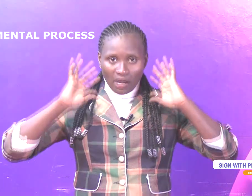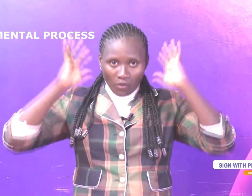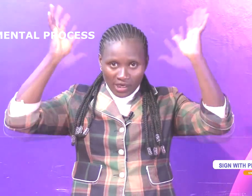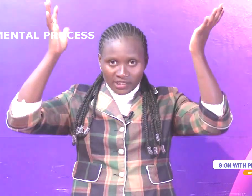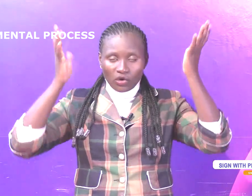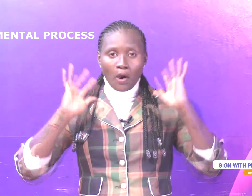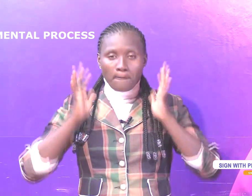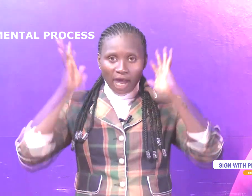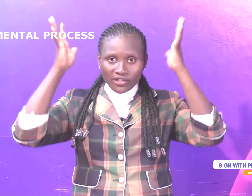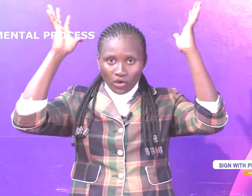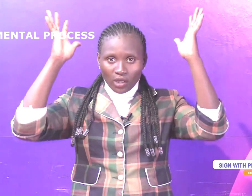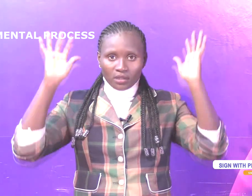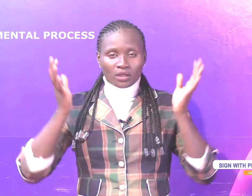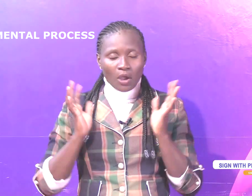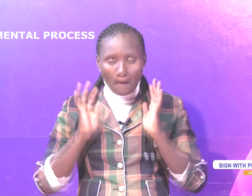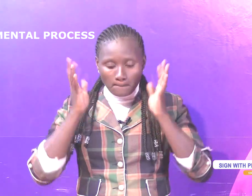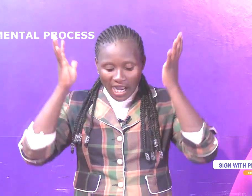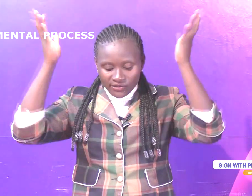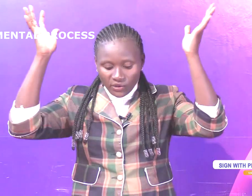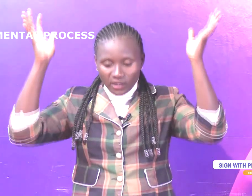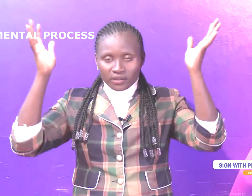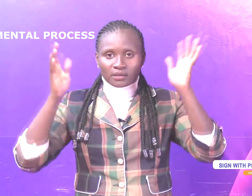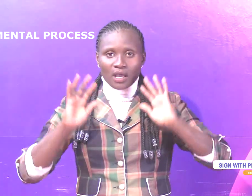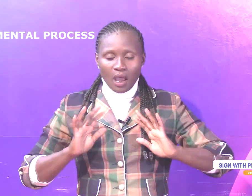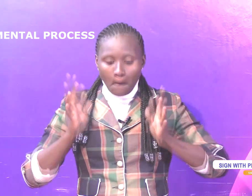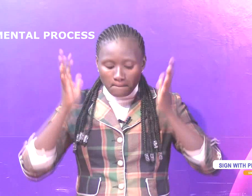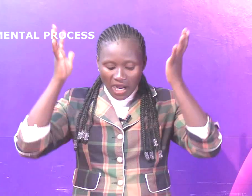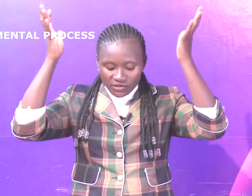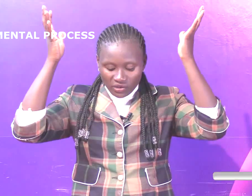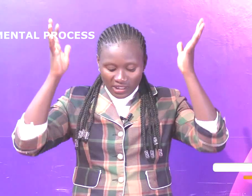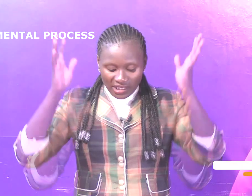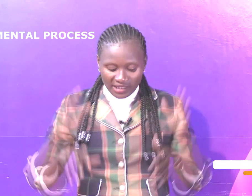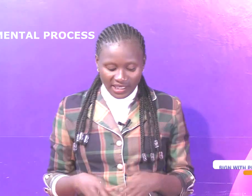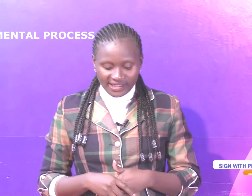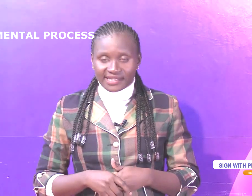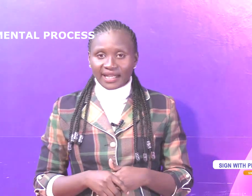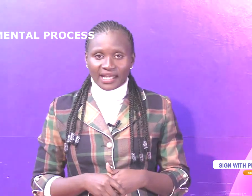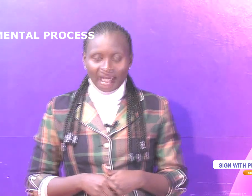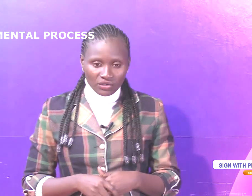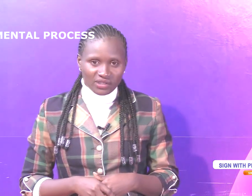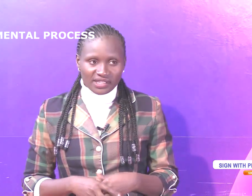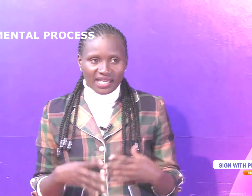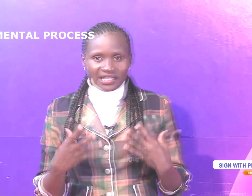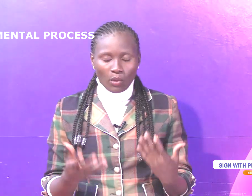So puzzle, puzzle, puzzle. And then silly. How do we sign the word